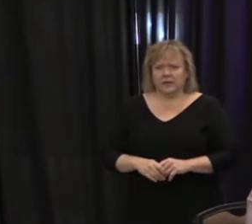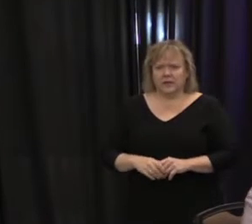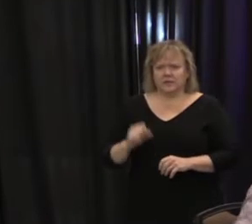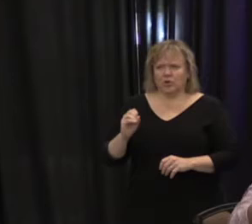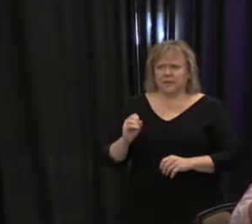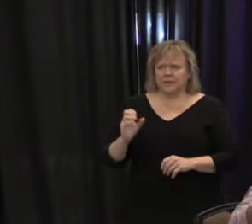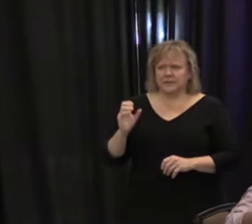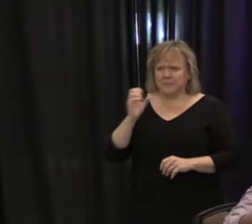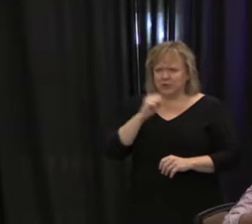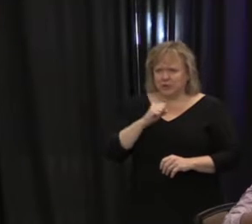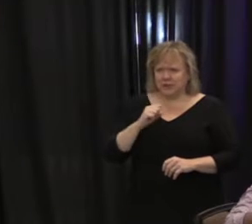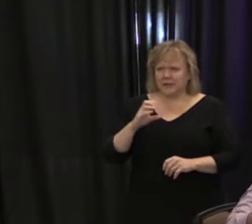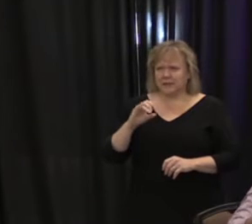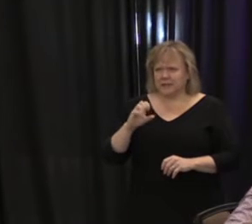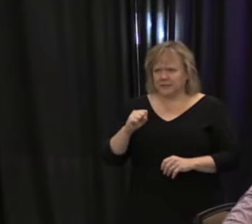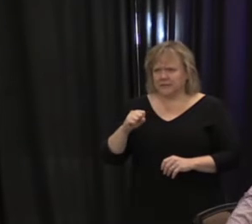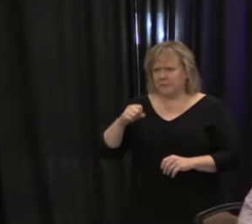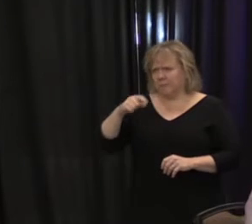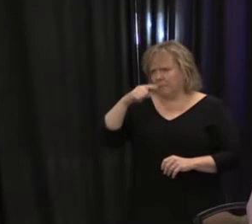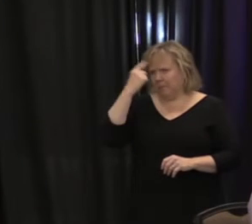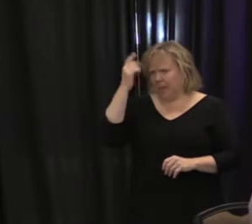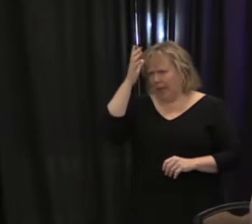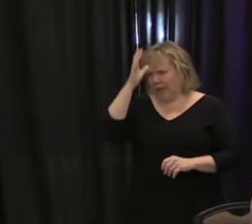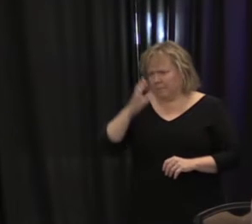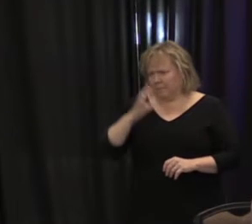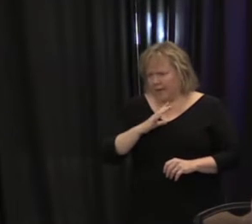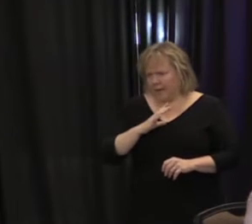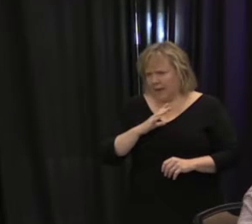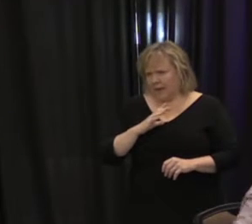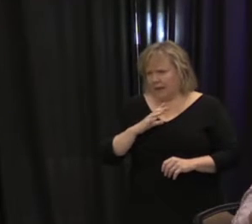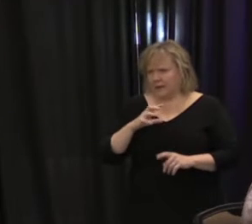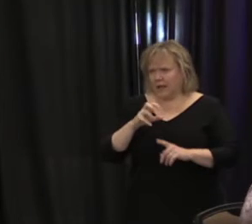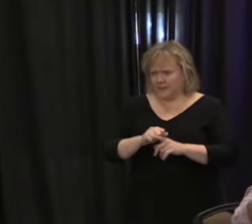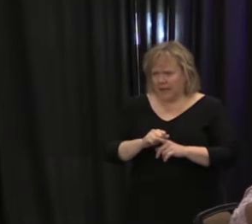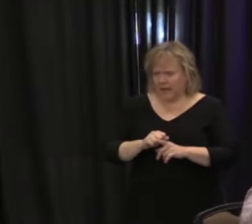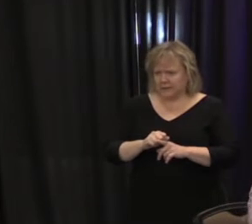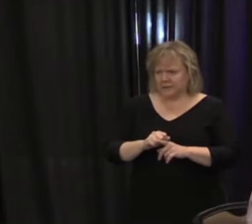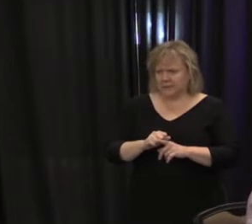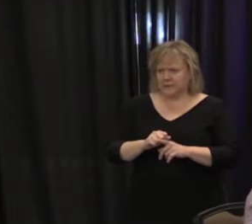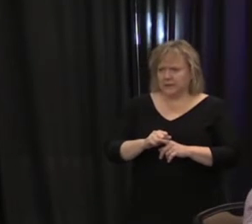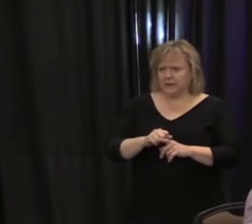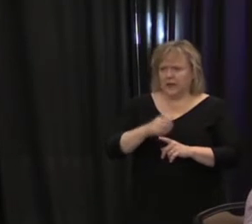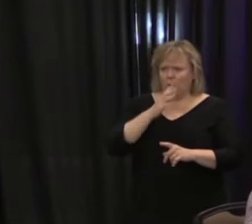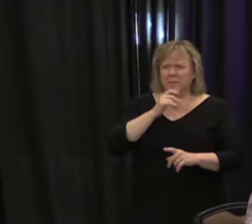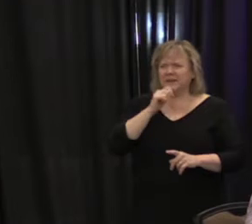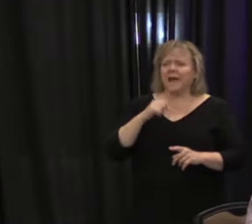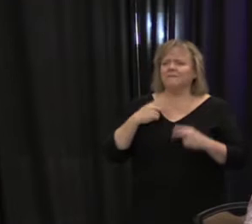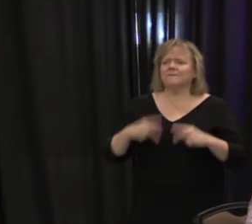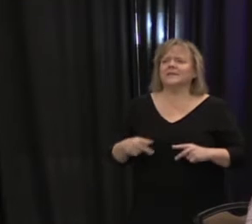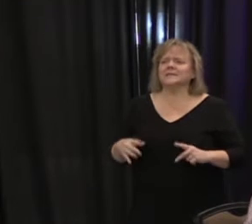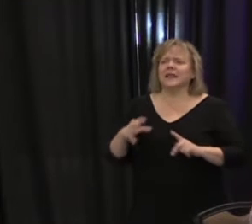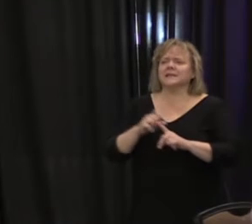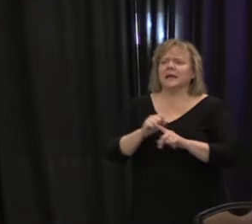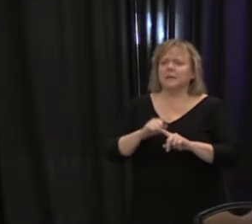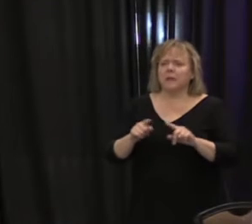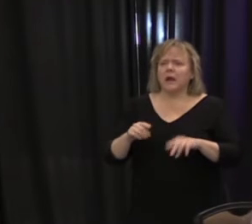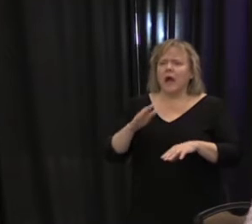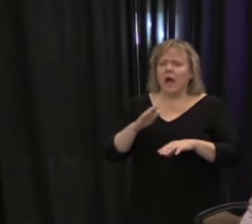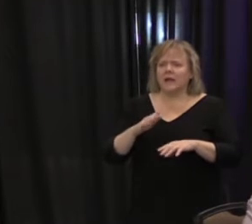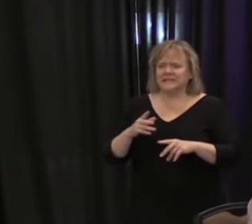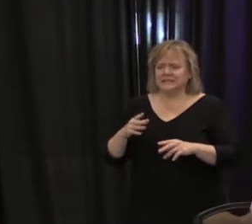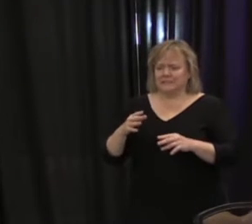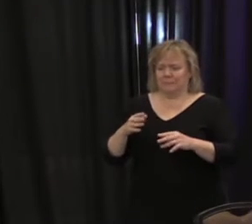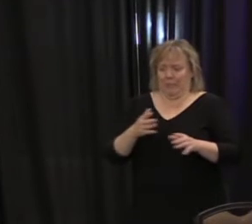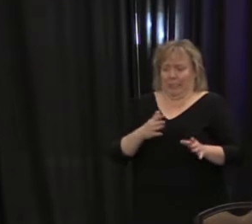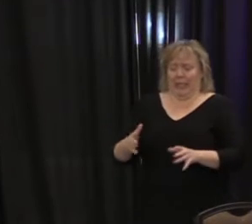man attacking a more masculine of center woman, and not physically attacking her, but certainly on the way to do